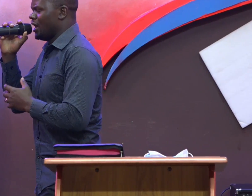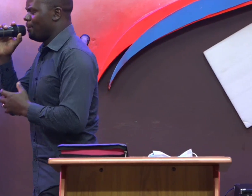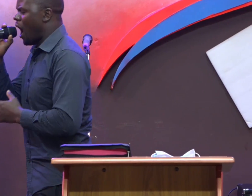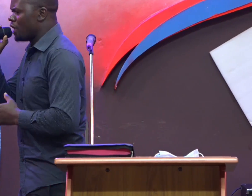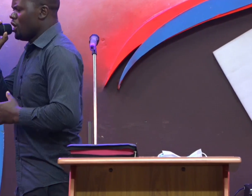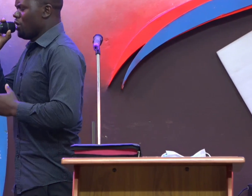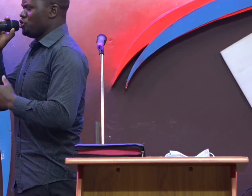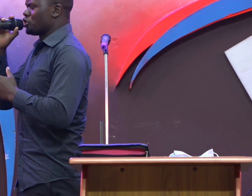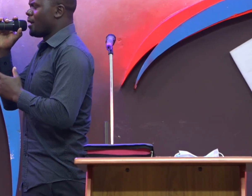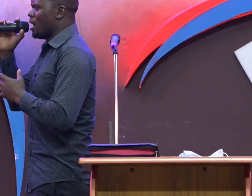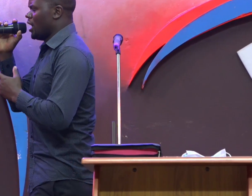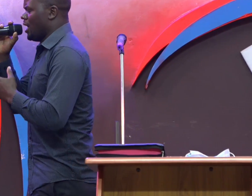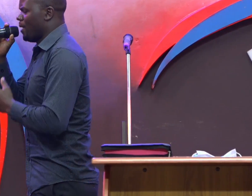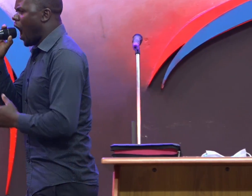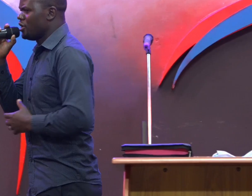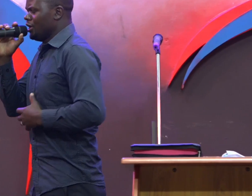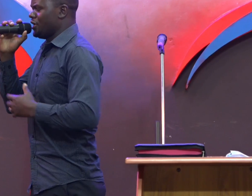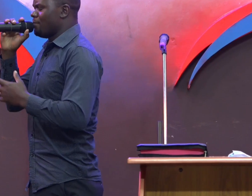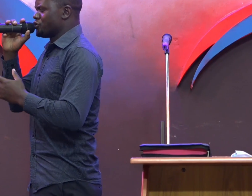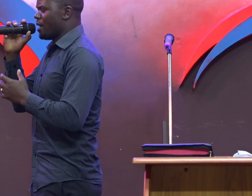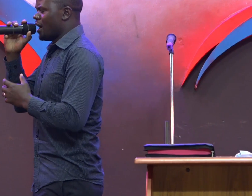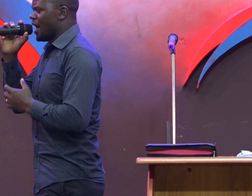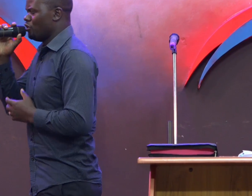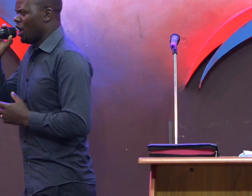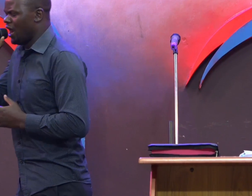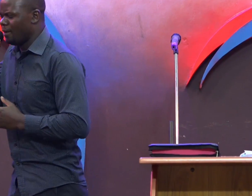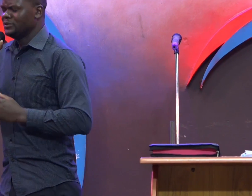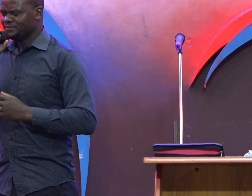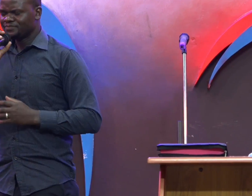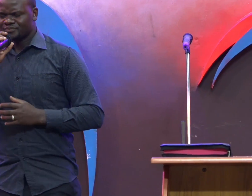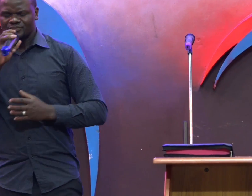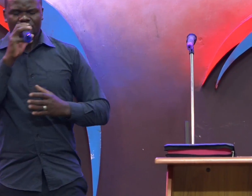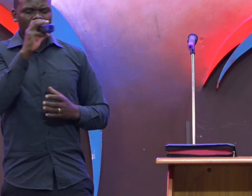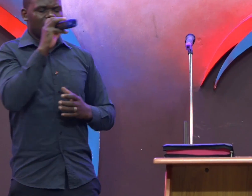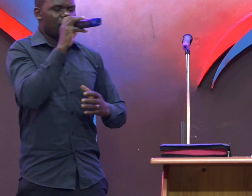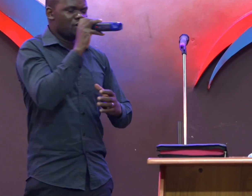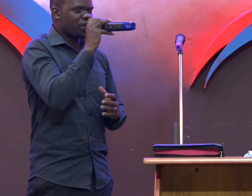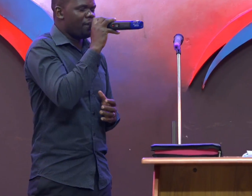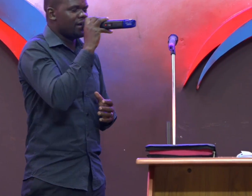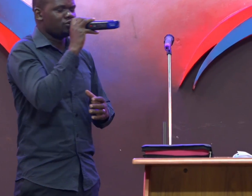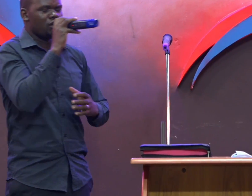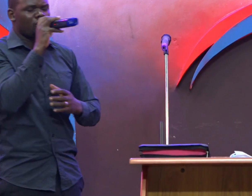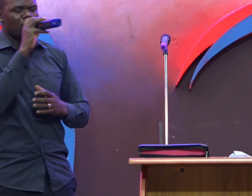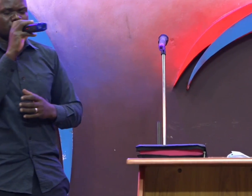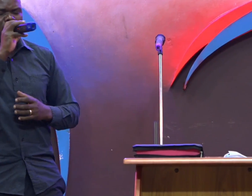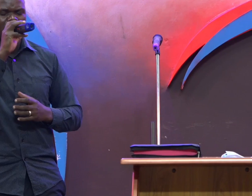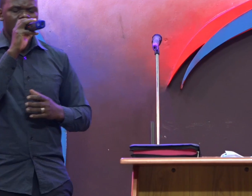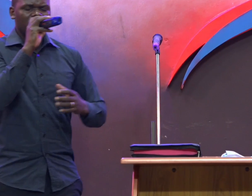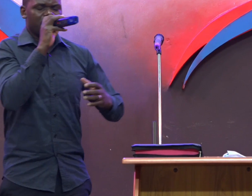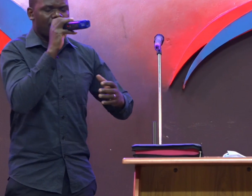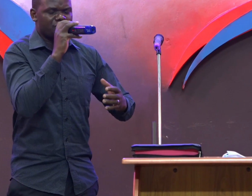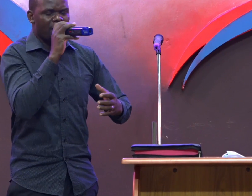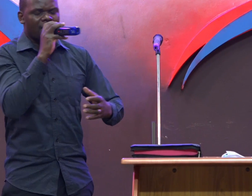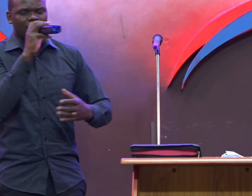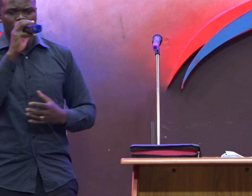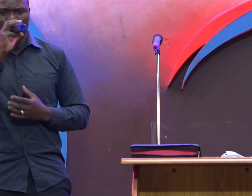come and help us. May you come and help us. Let there be someone that you help. Let there be someone that you recall today.